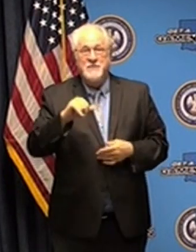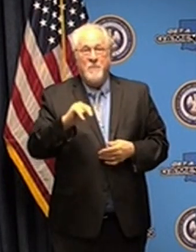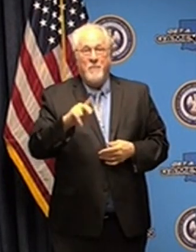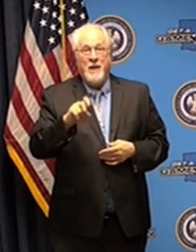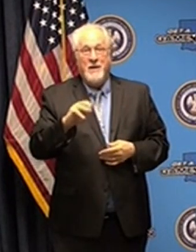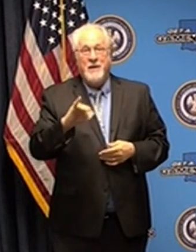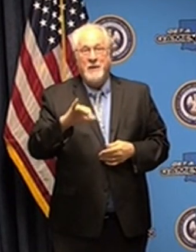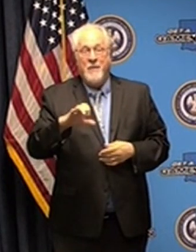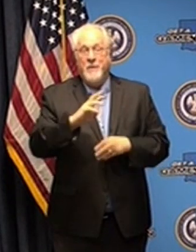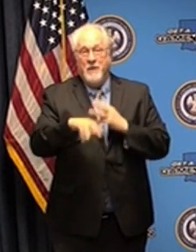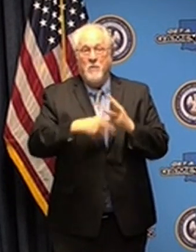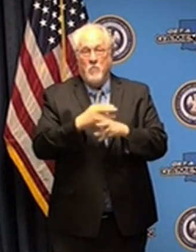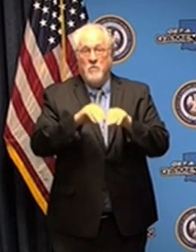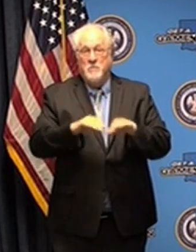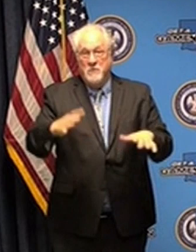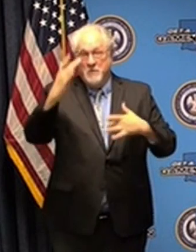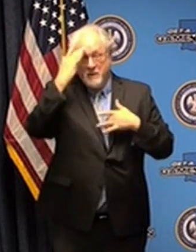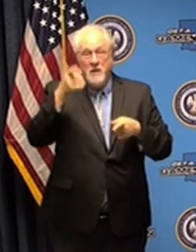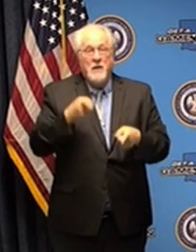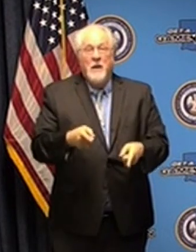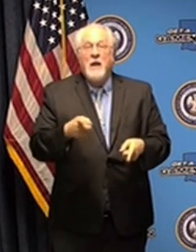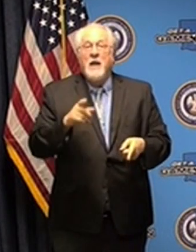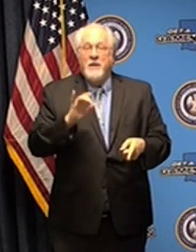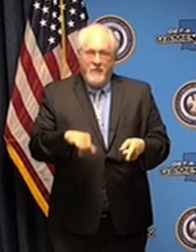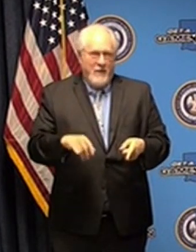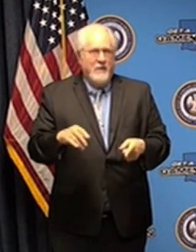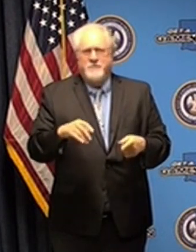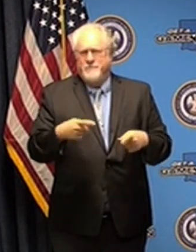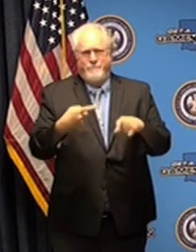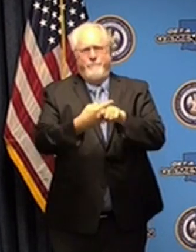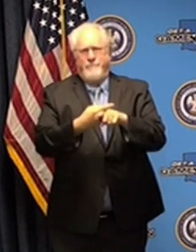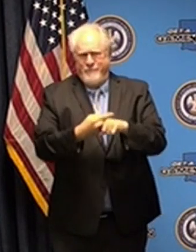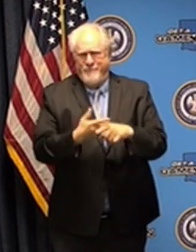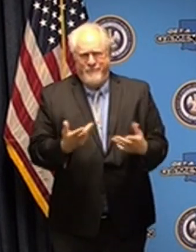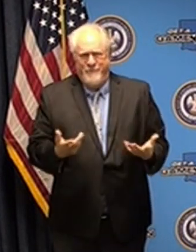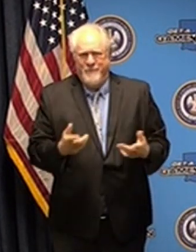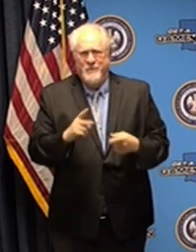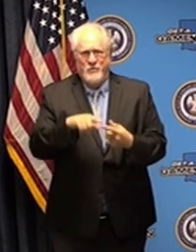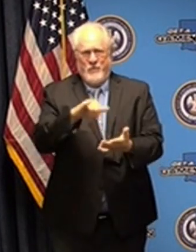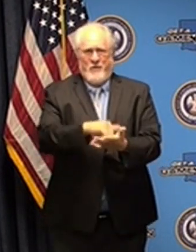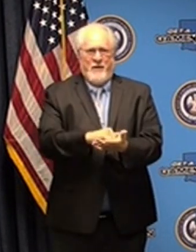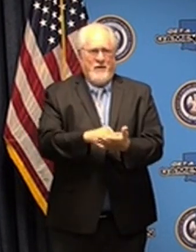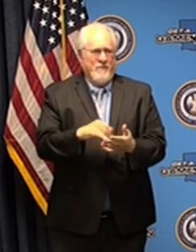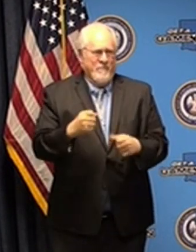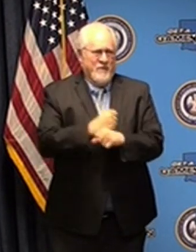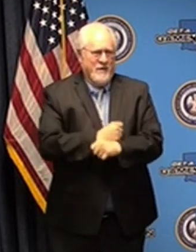pandemic and this spread, because that actually is obviously counterproductive